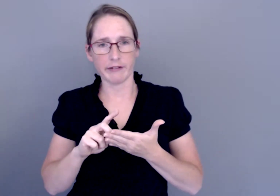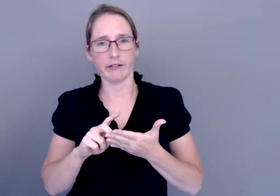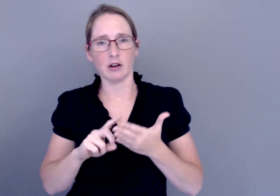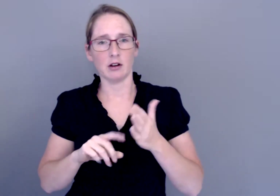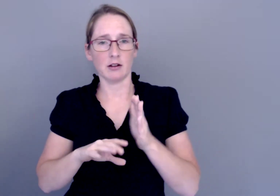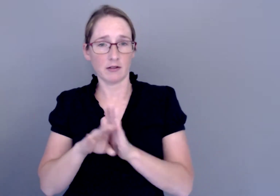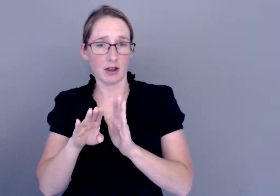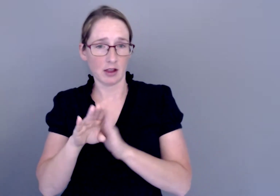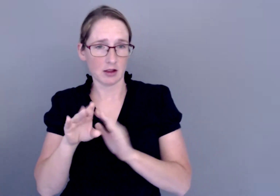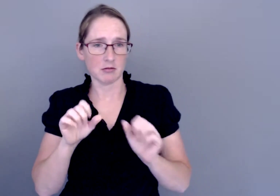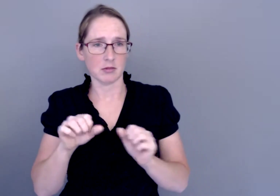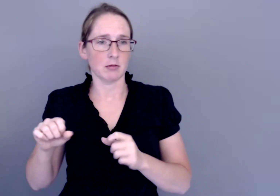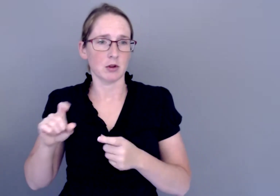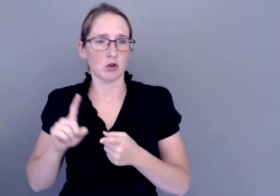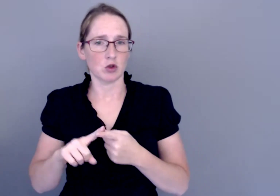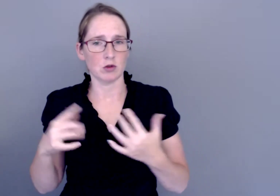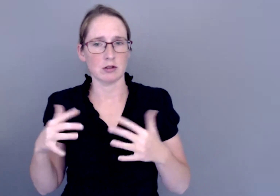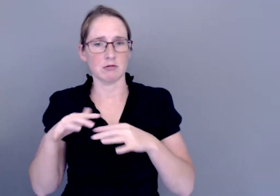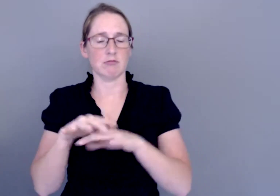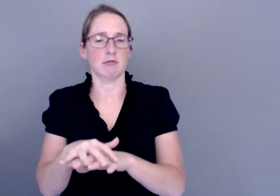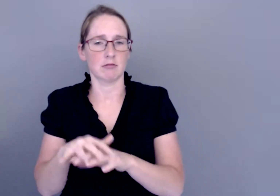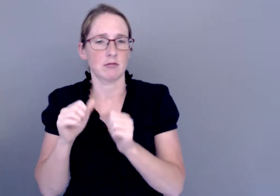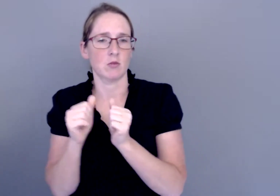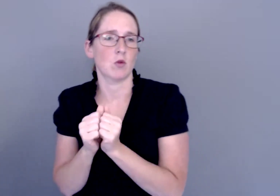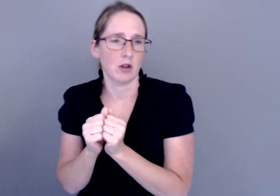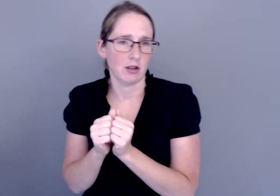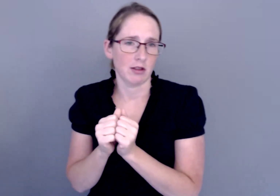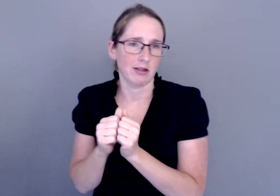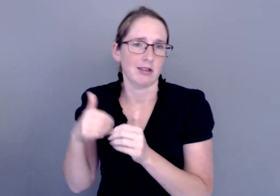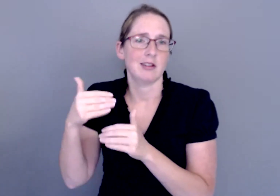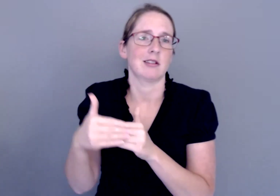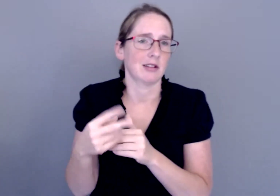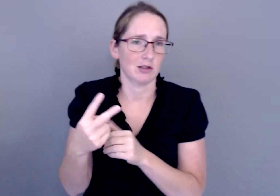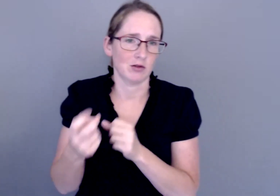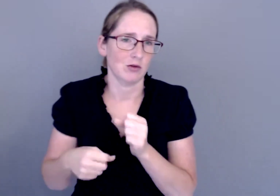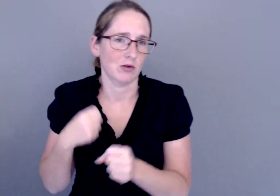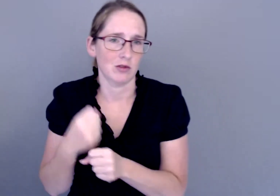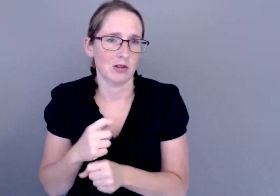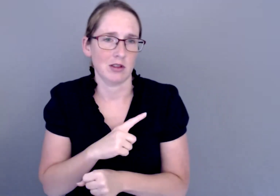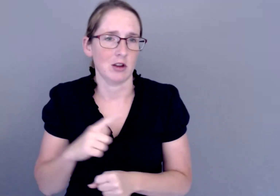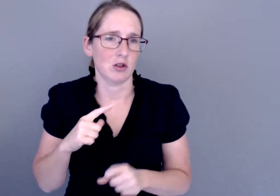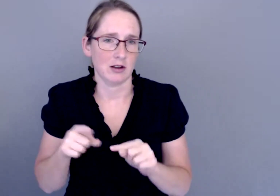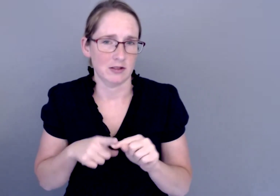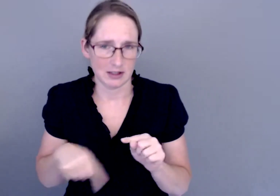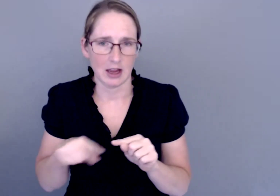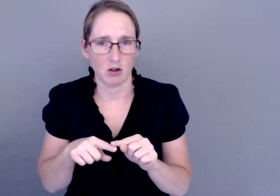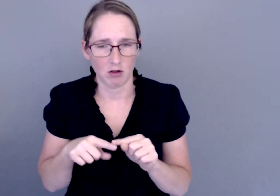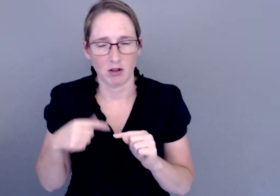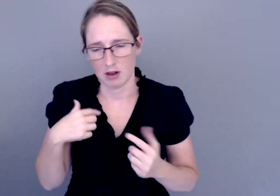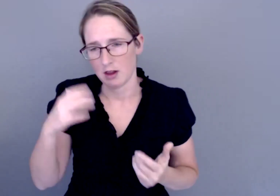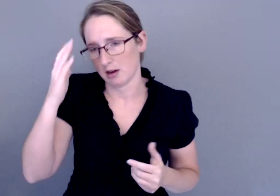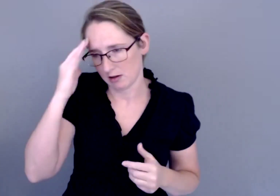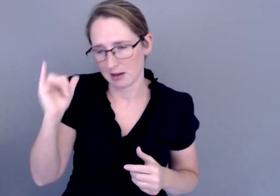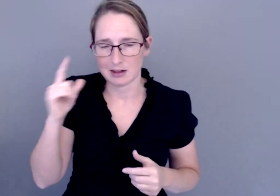developed in order to sync up with the next 2-year legislative cycle, which I know